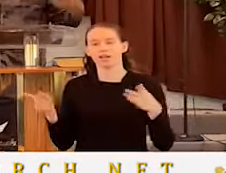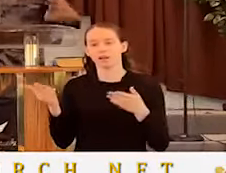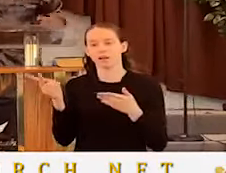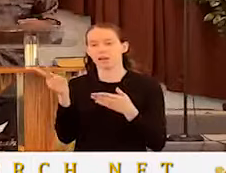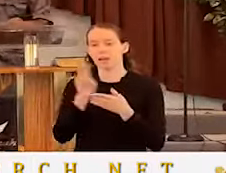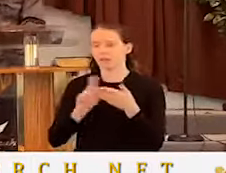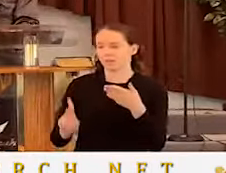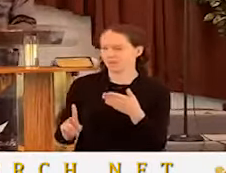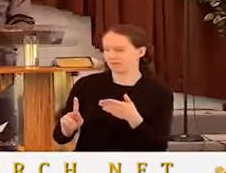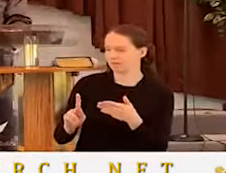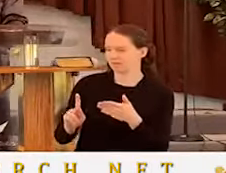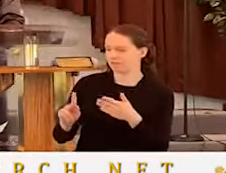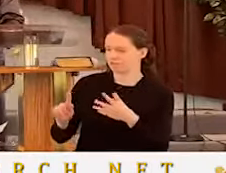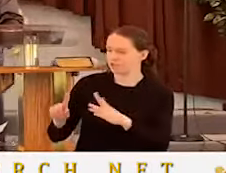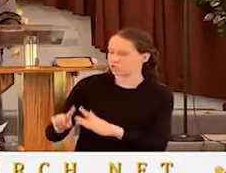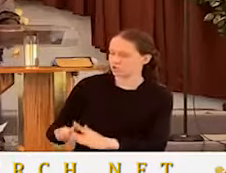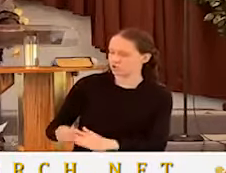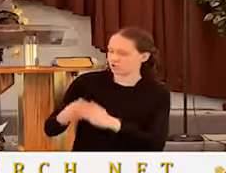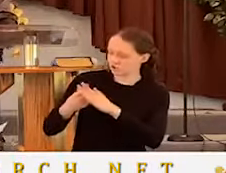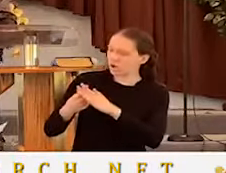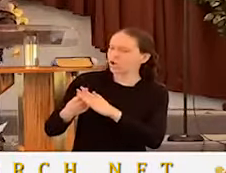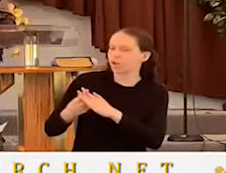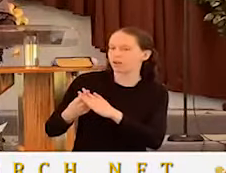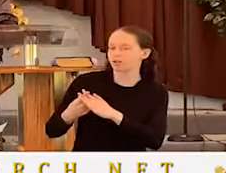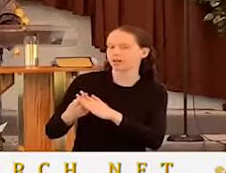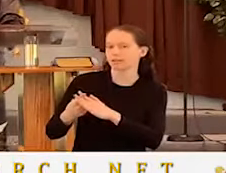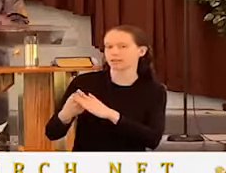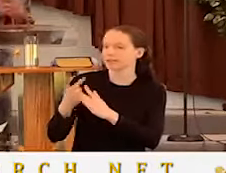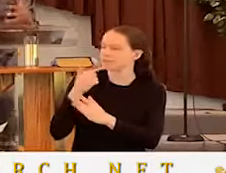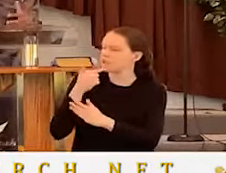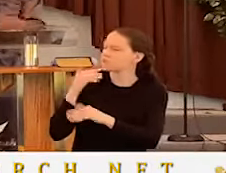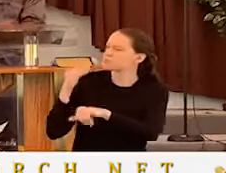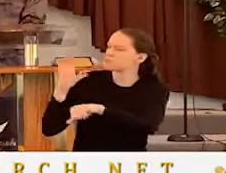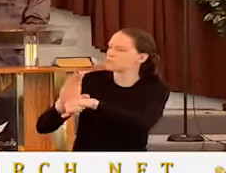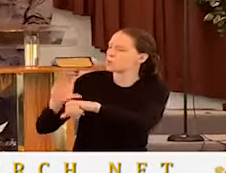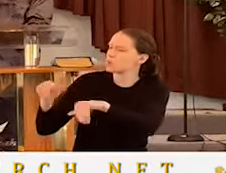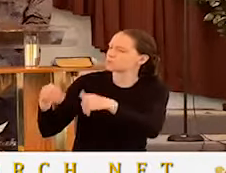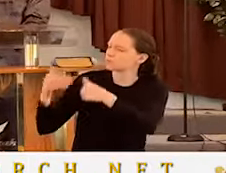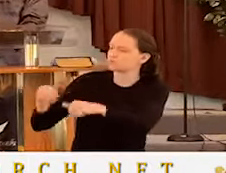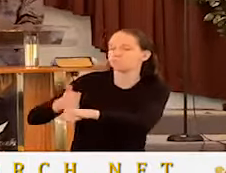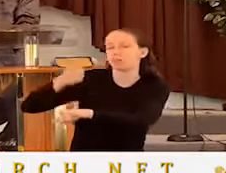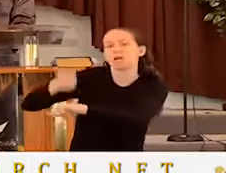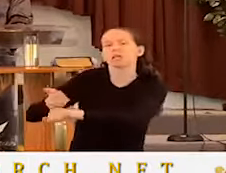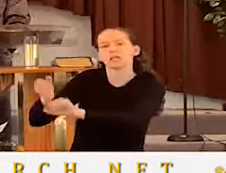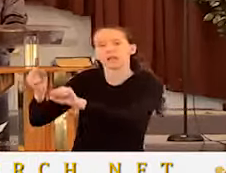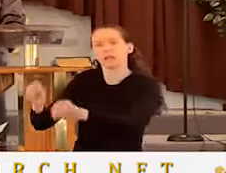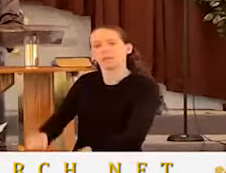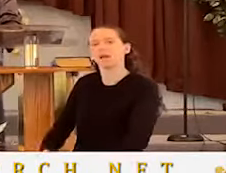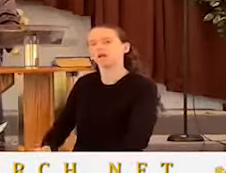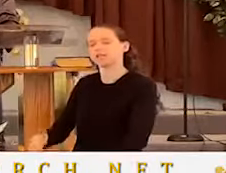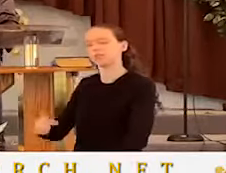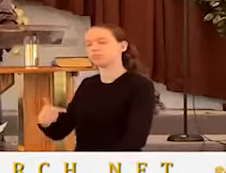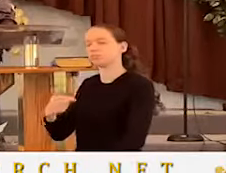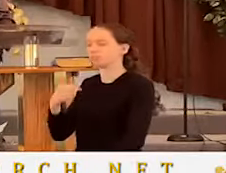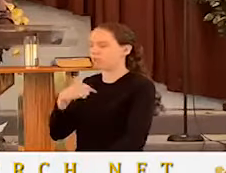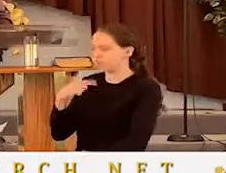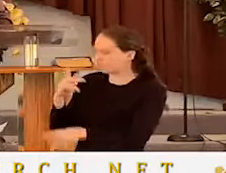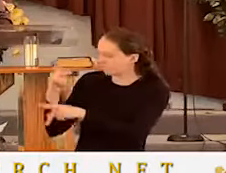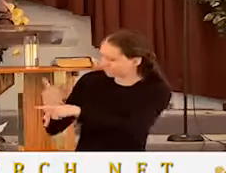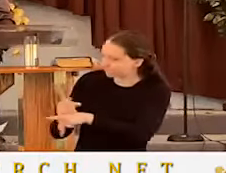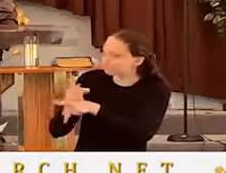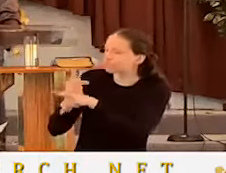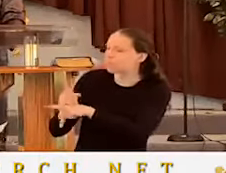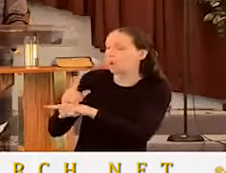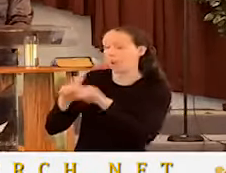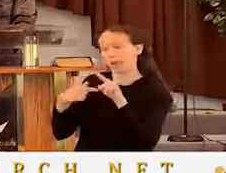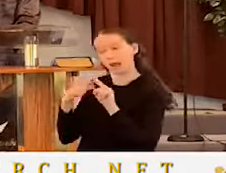he was the initiator. He allowed this new church to be sanctioned under his auspices and